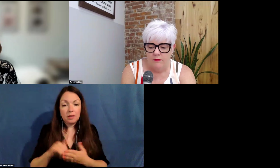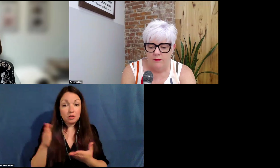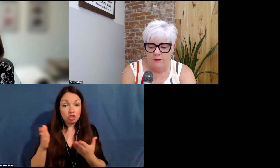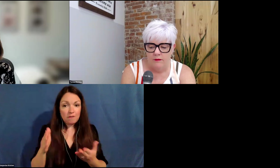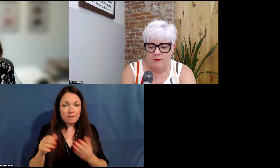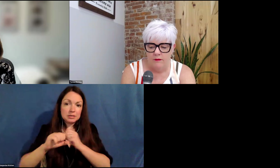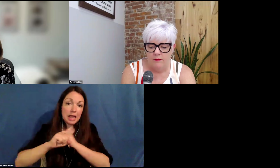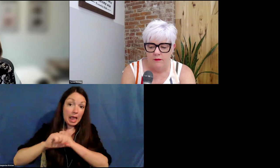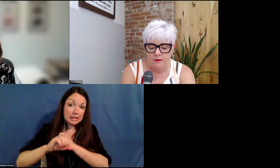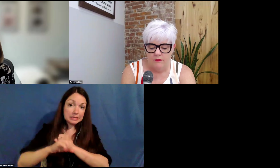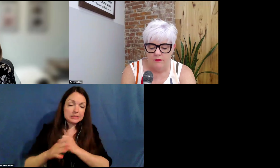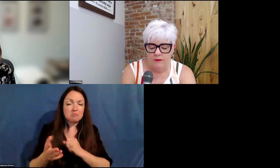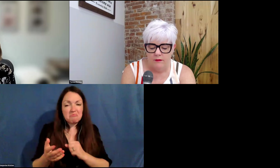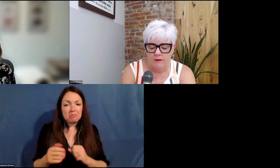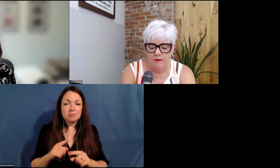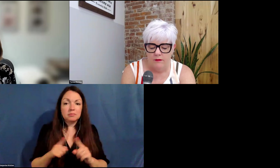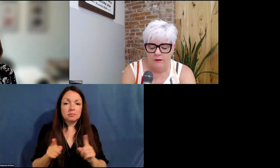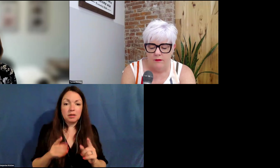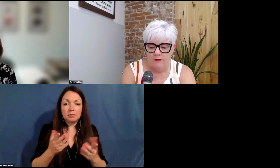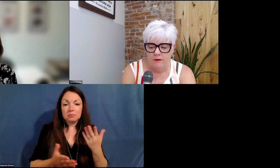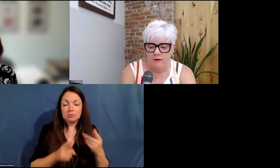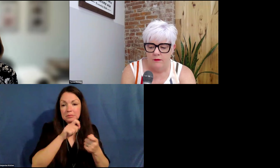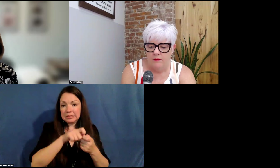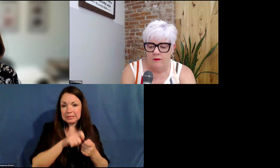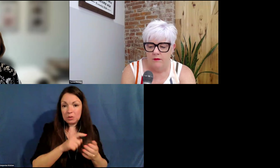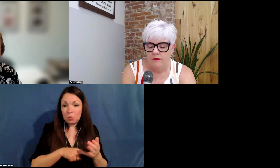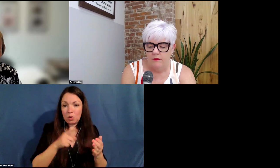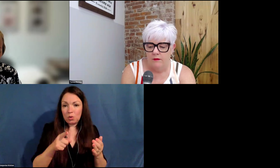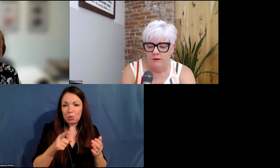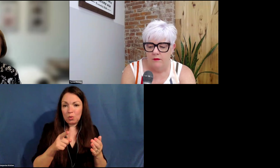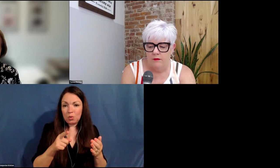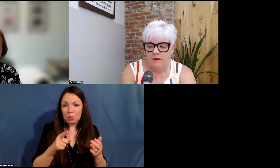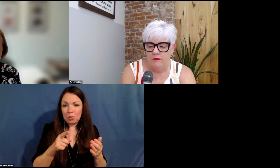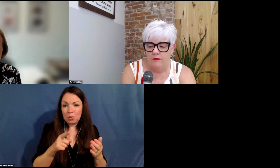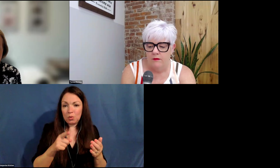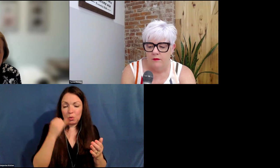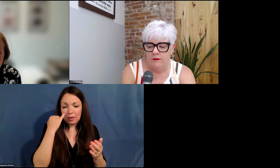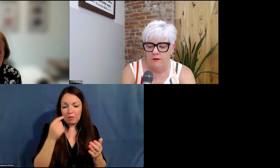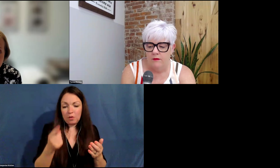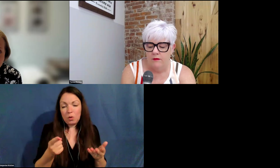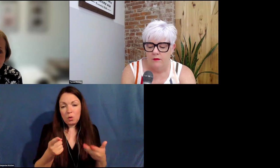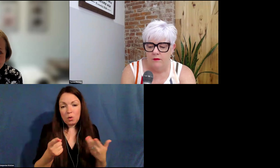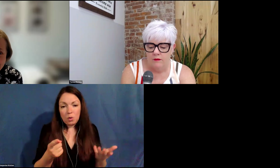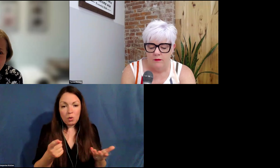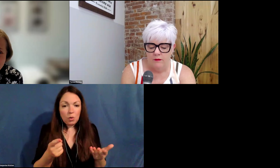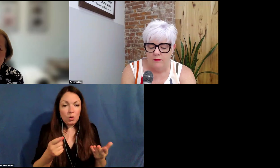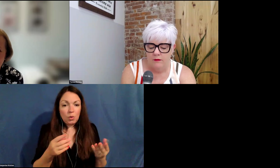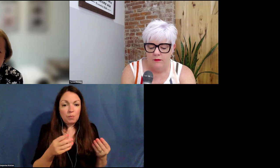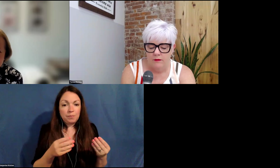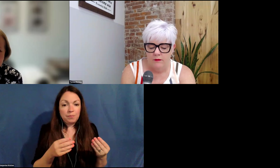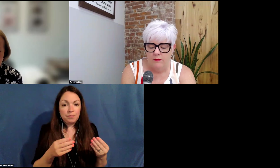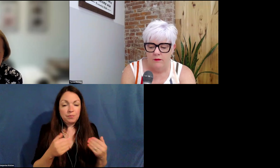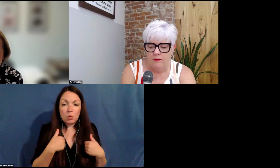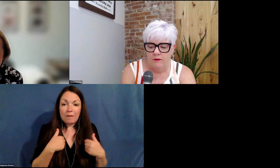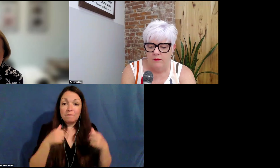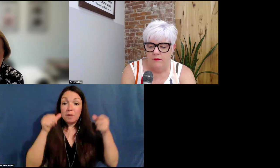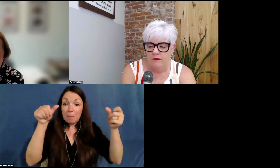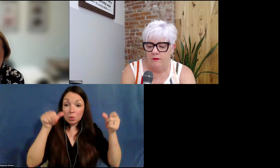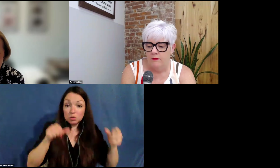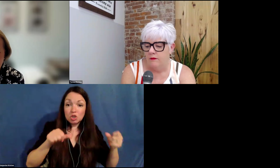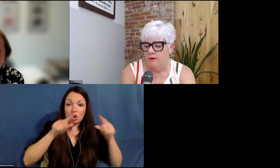some detail about exactly what you're, if you're delivering like posters, that's the ad and the